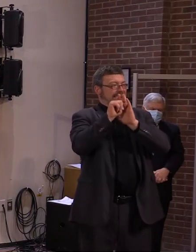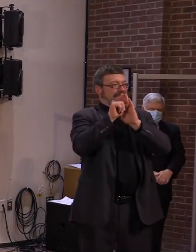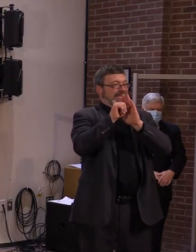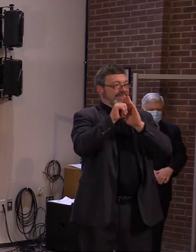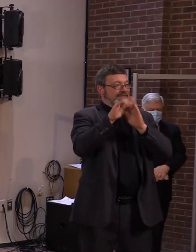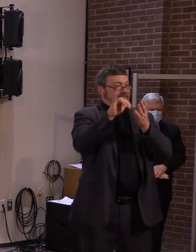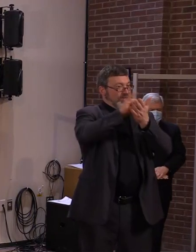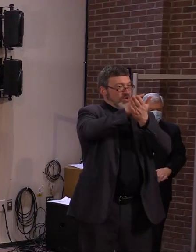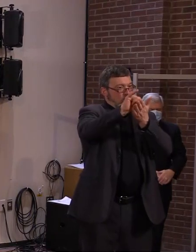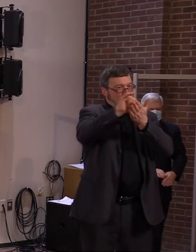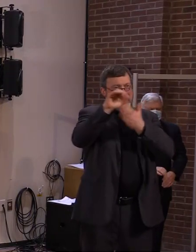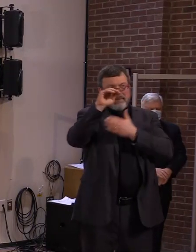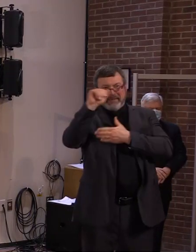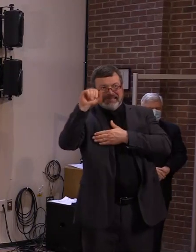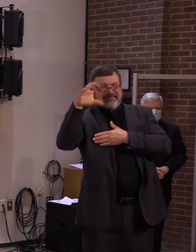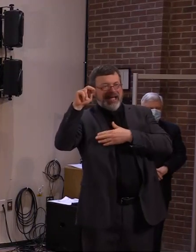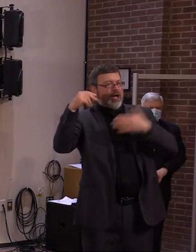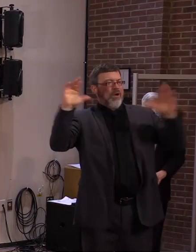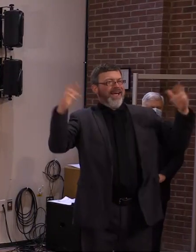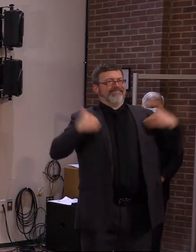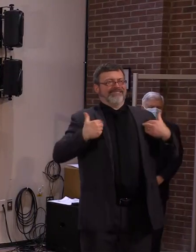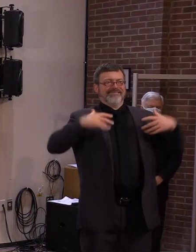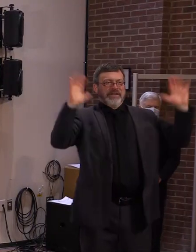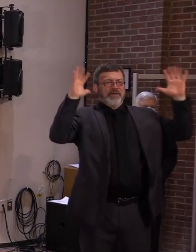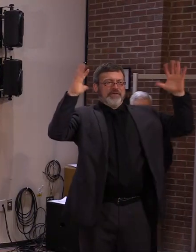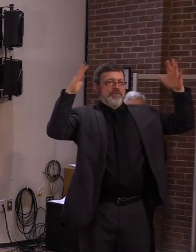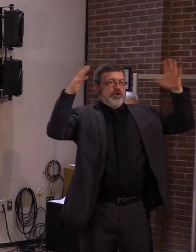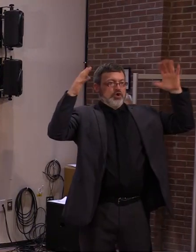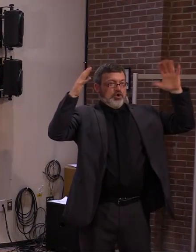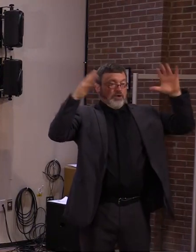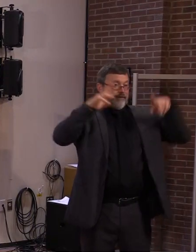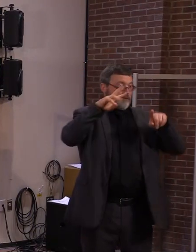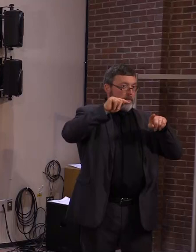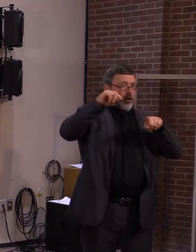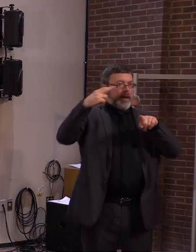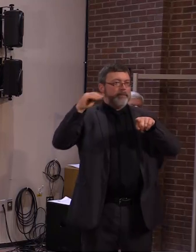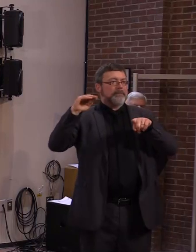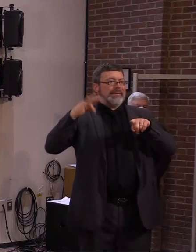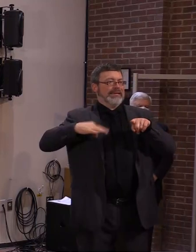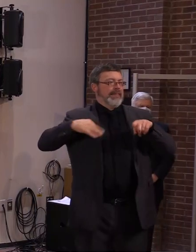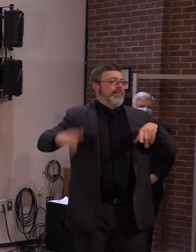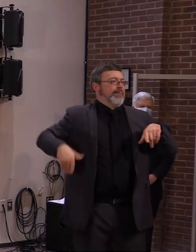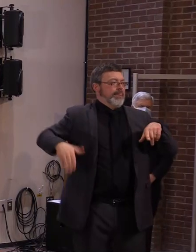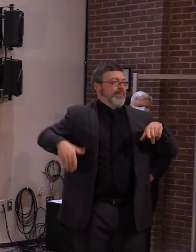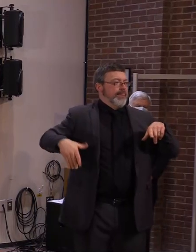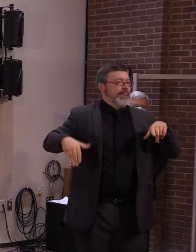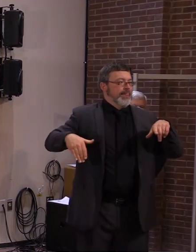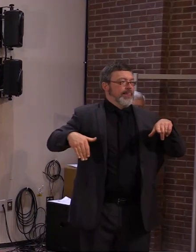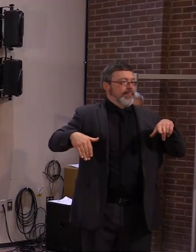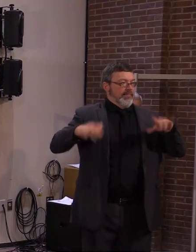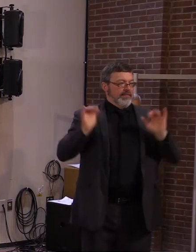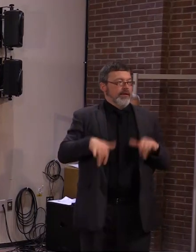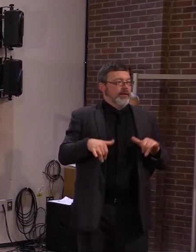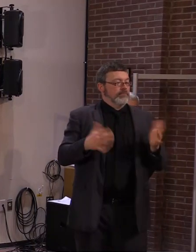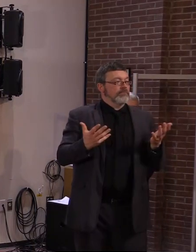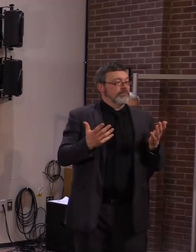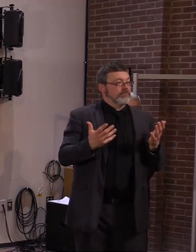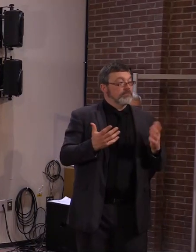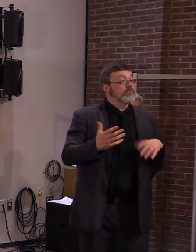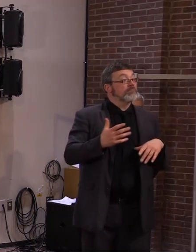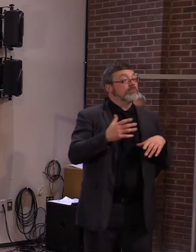Massachusetts. We continue to obtain genome sequencing information on SARS-CoV-2 specimens in